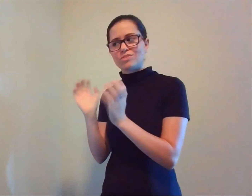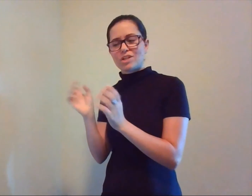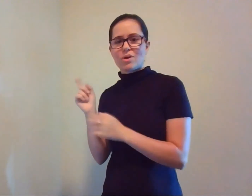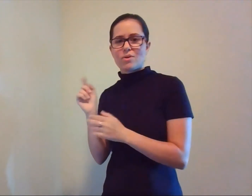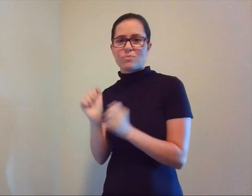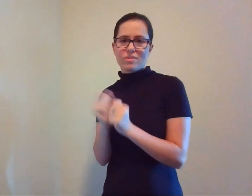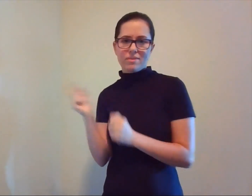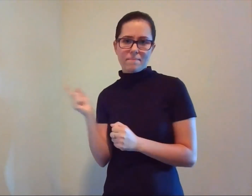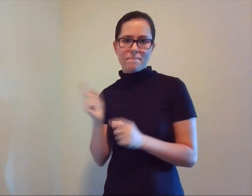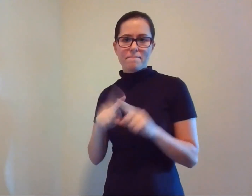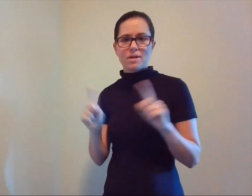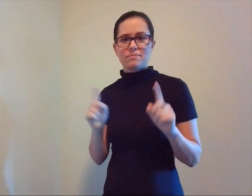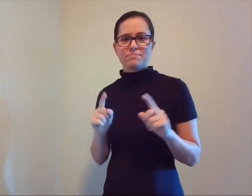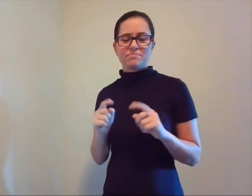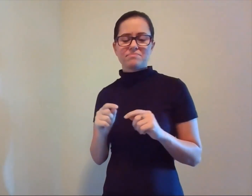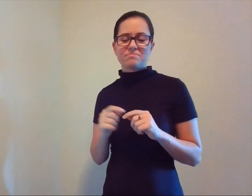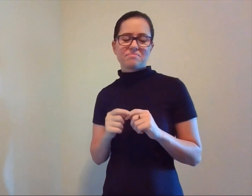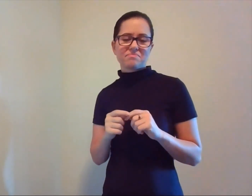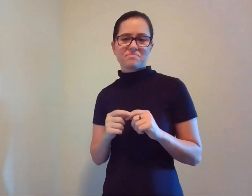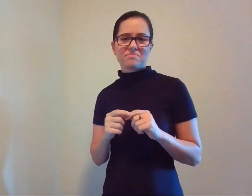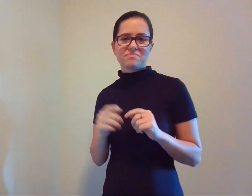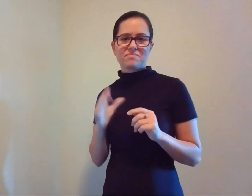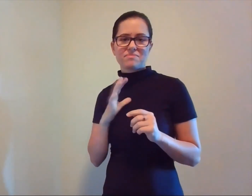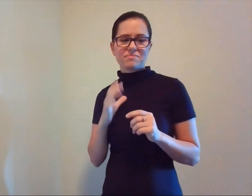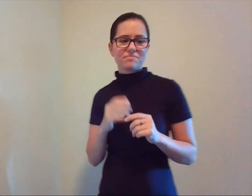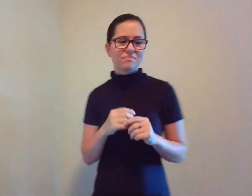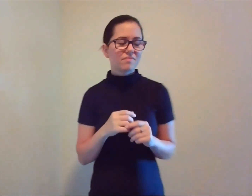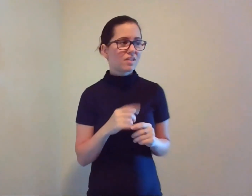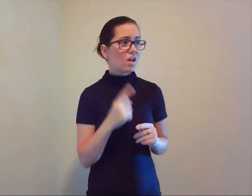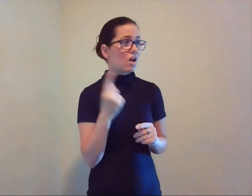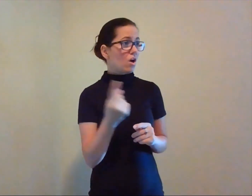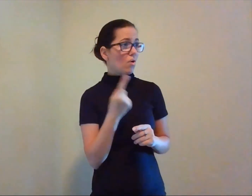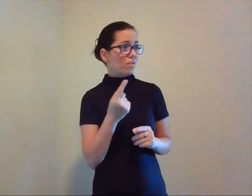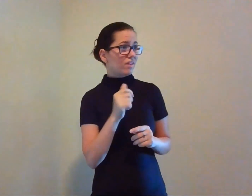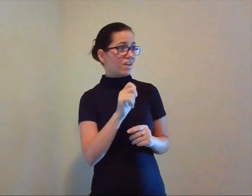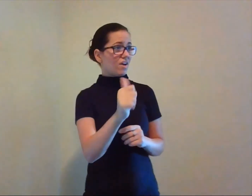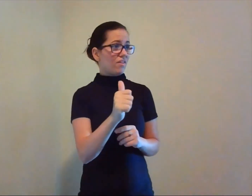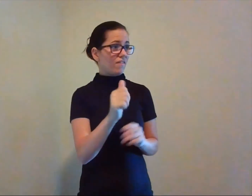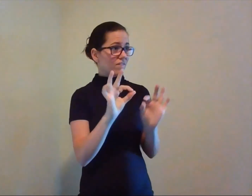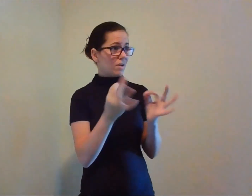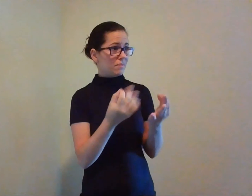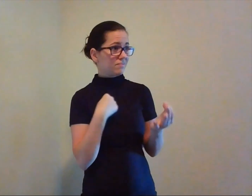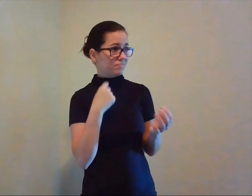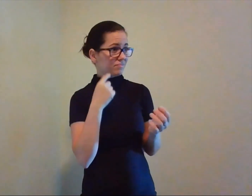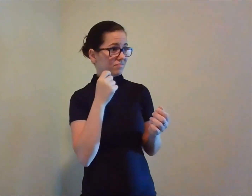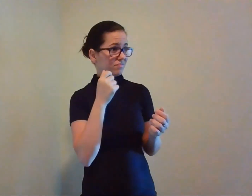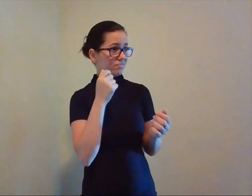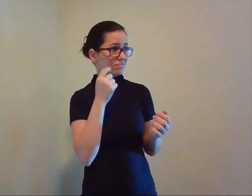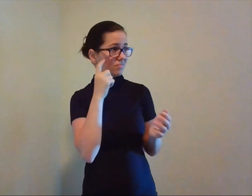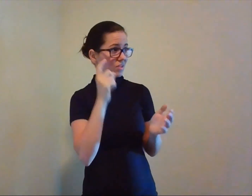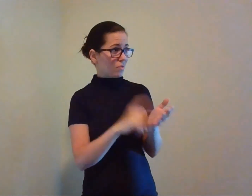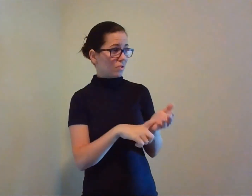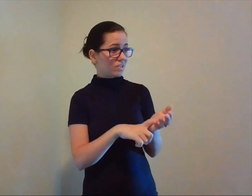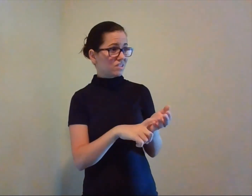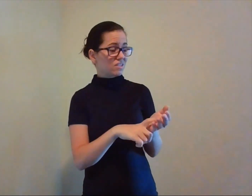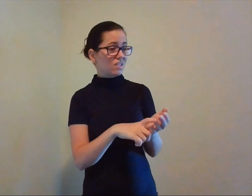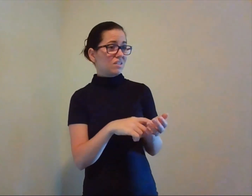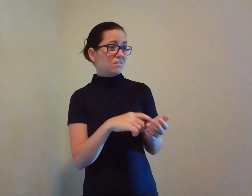same spot as the sun was going down. These 2 girls in bikinis came up, and they started taking pictures, apparently for their Instagram.